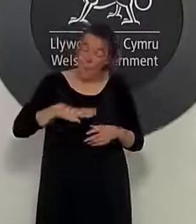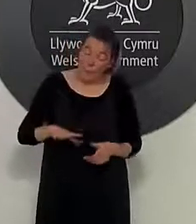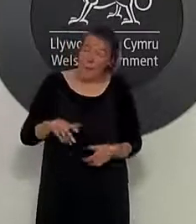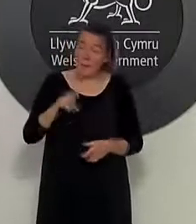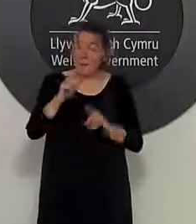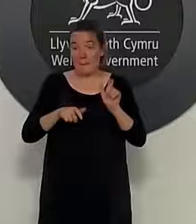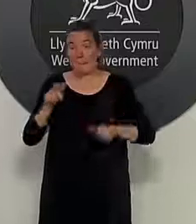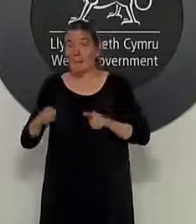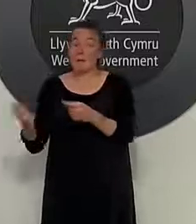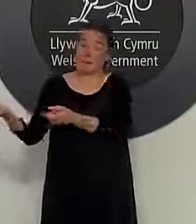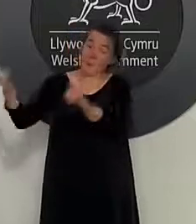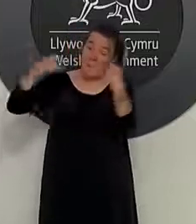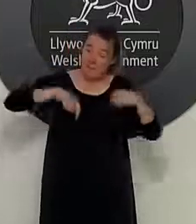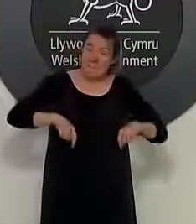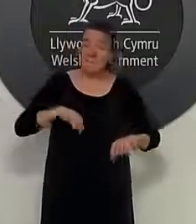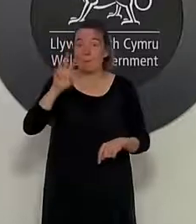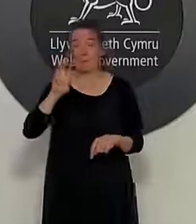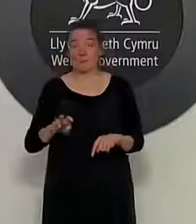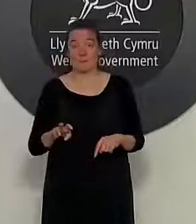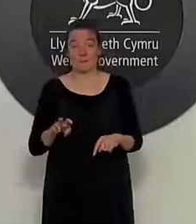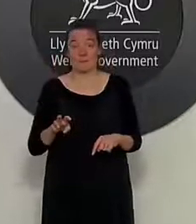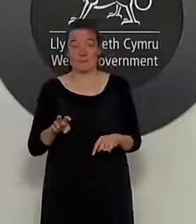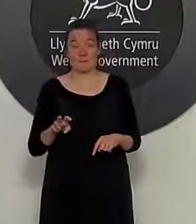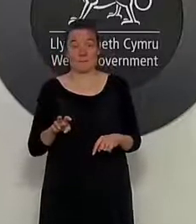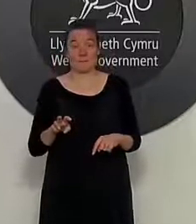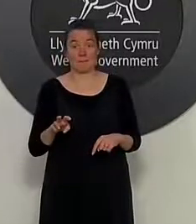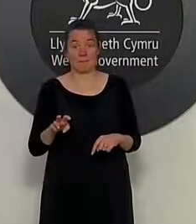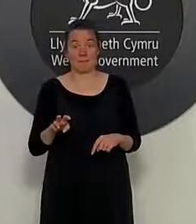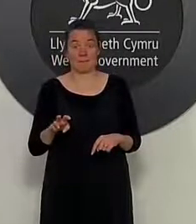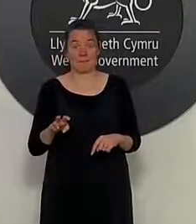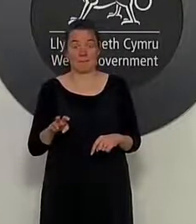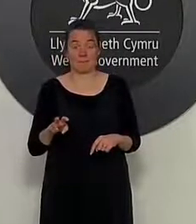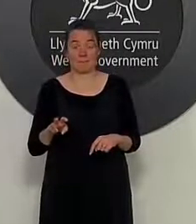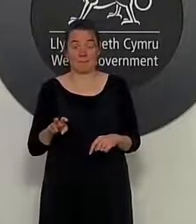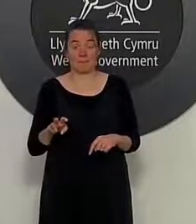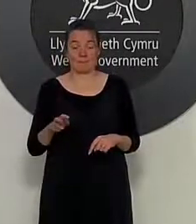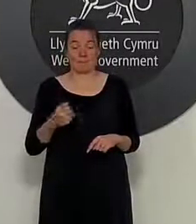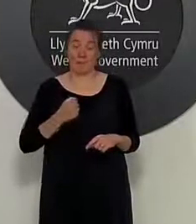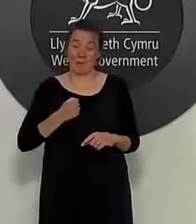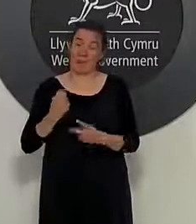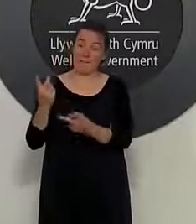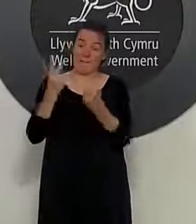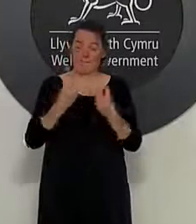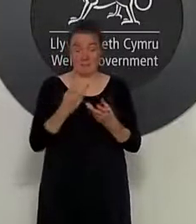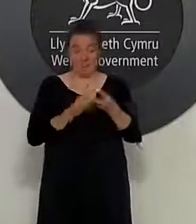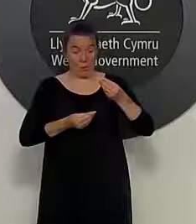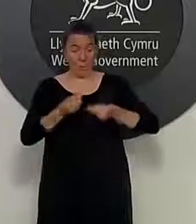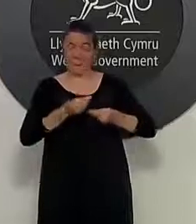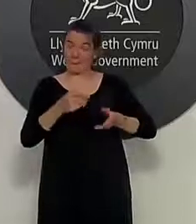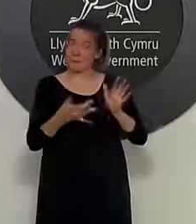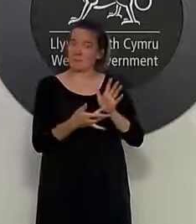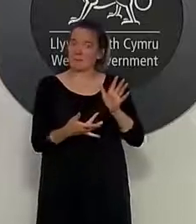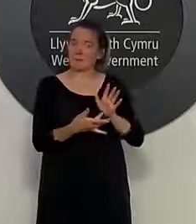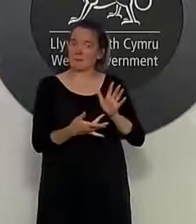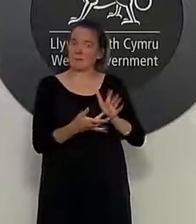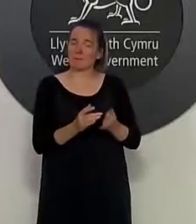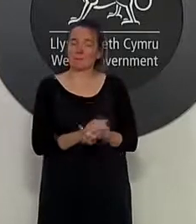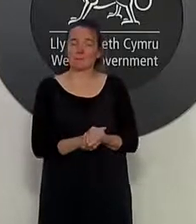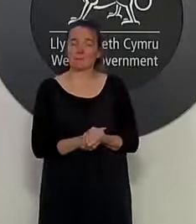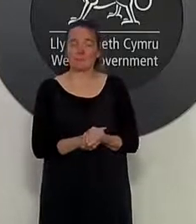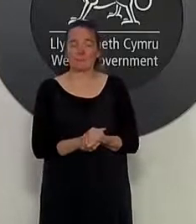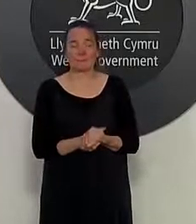visit Wales. We want people to come and be part of our visitor economy. But we have ambitions for